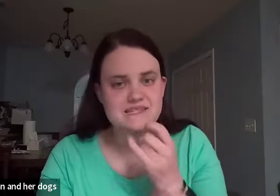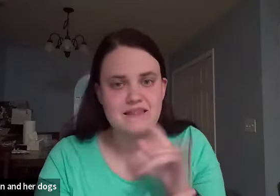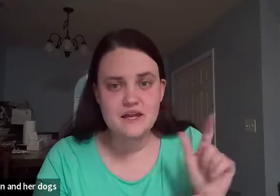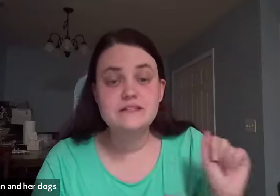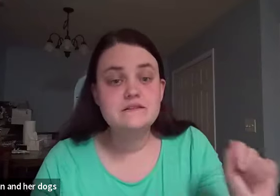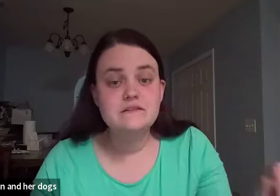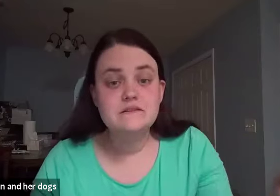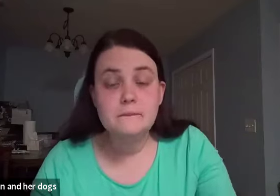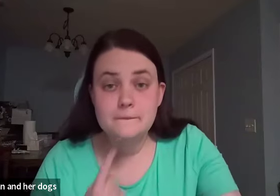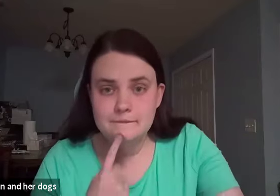miss my letter.